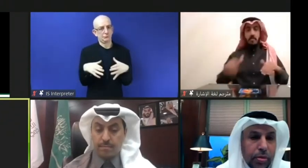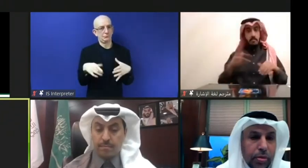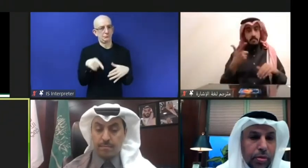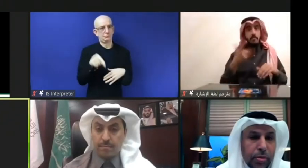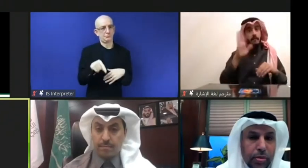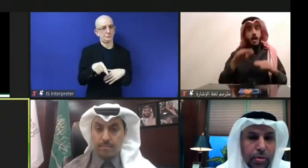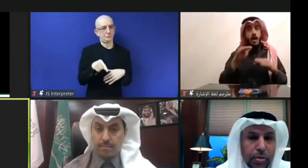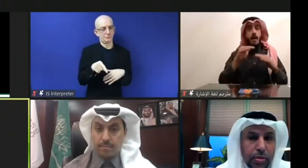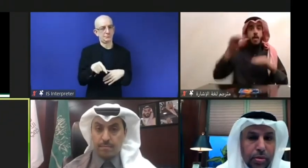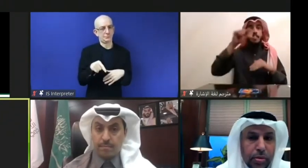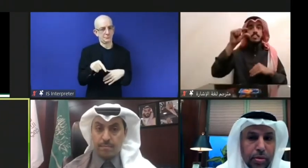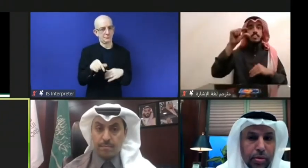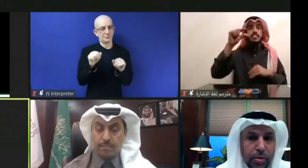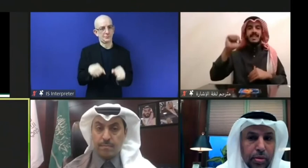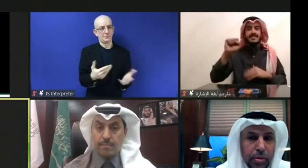of course in the